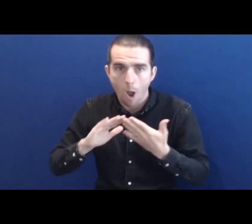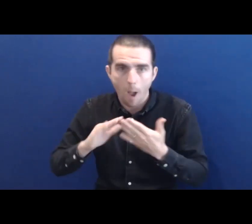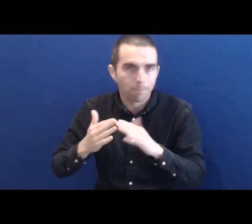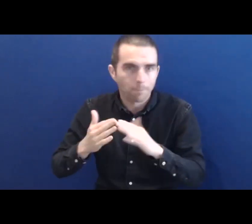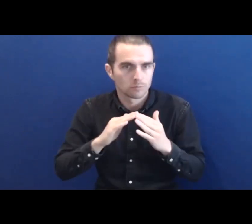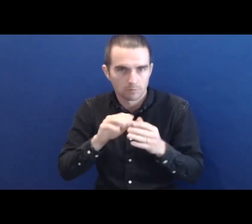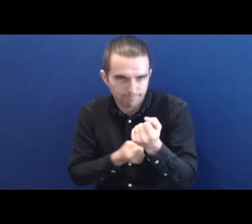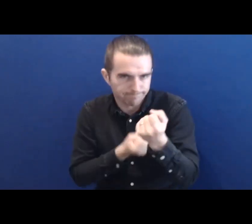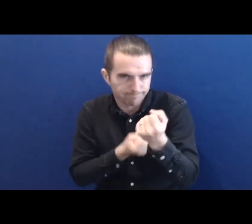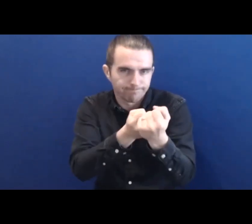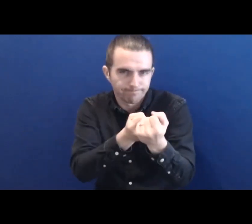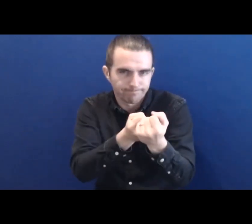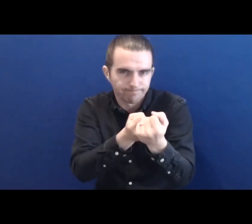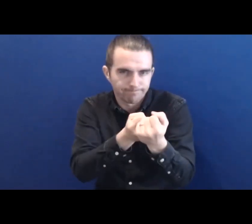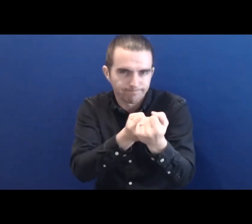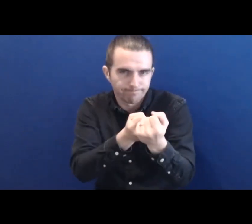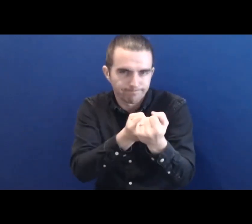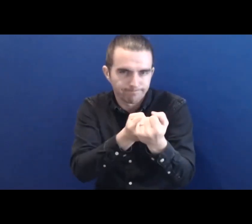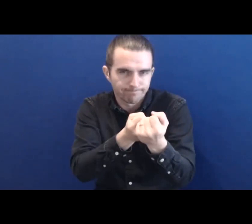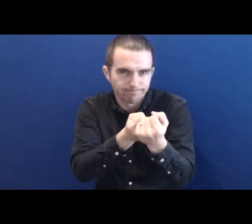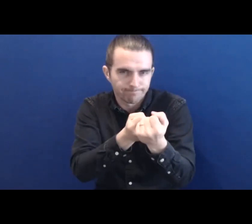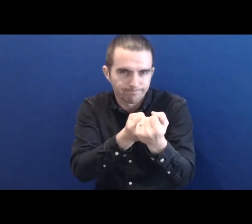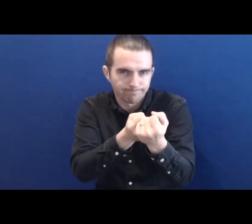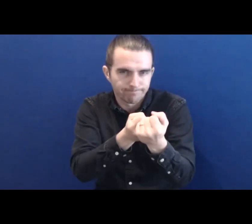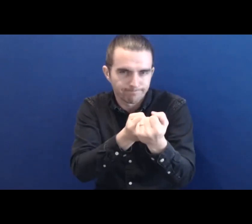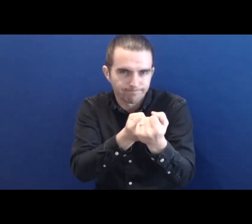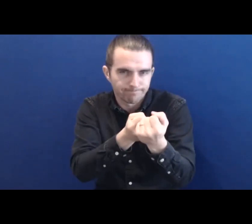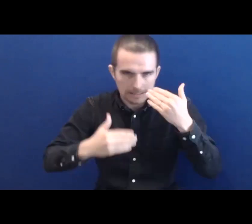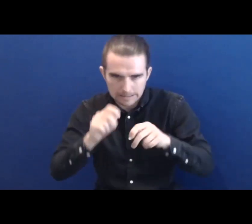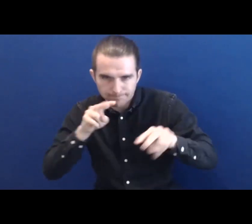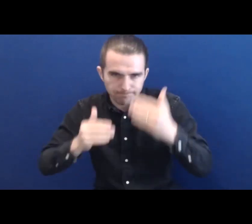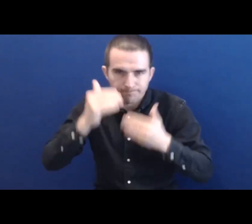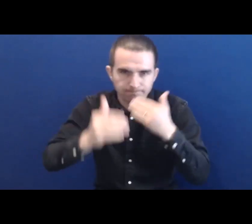workshop looking specifically at